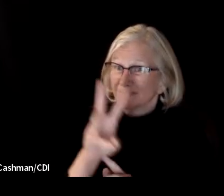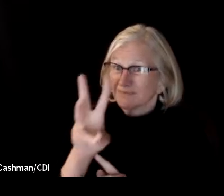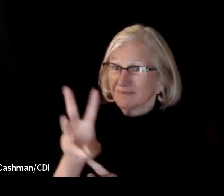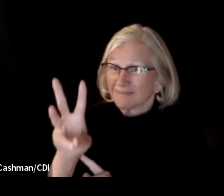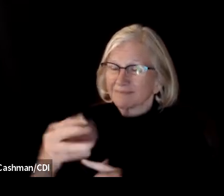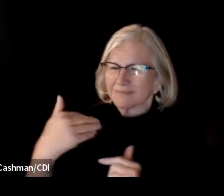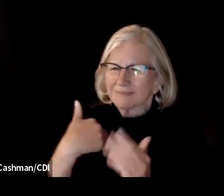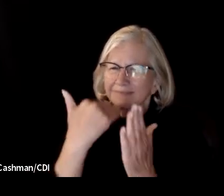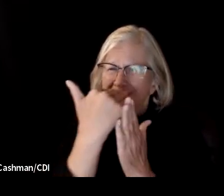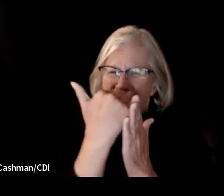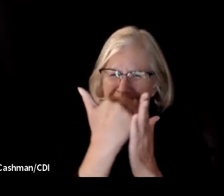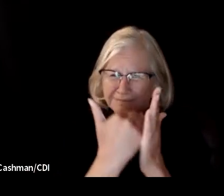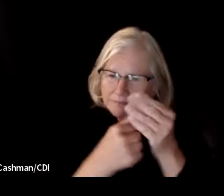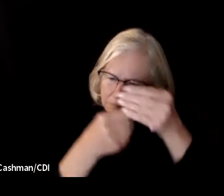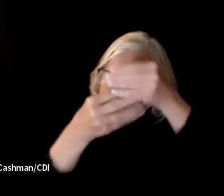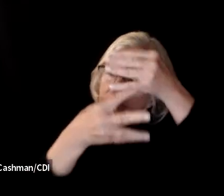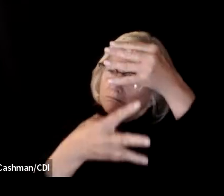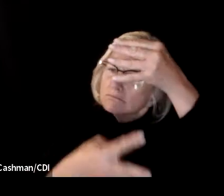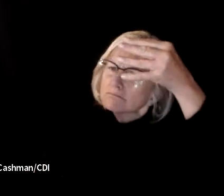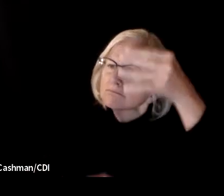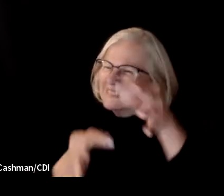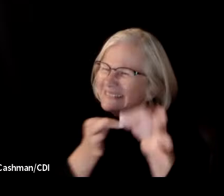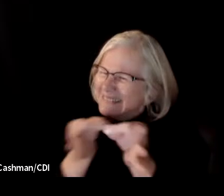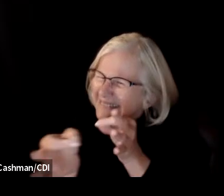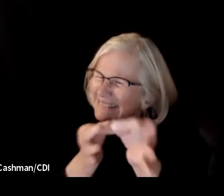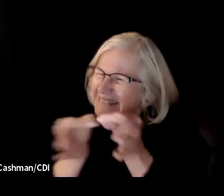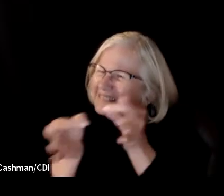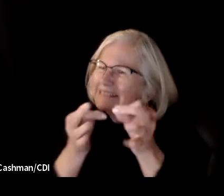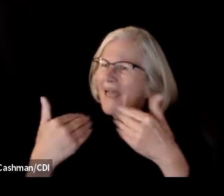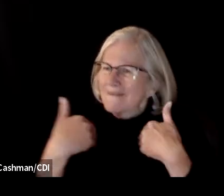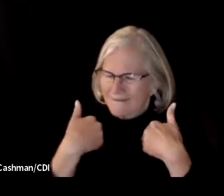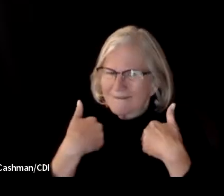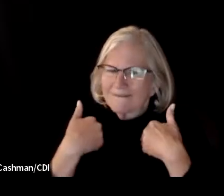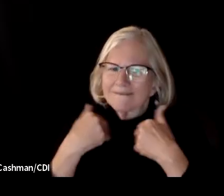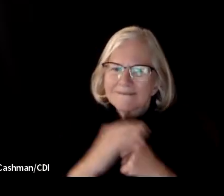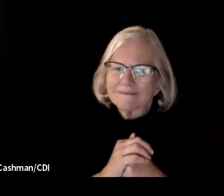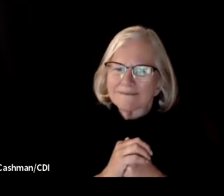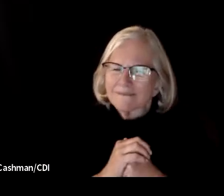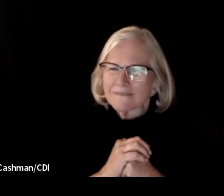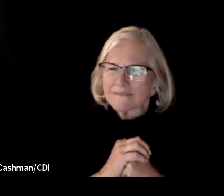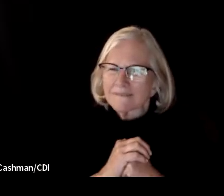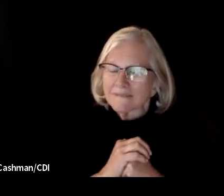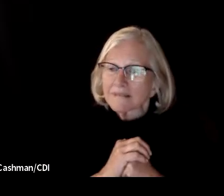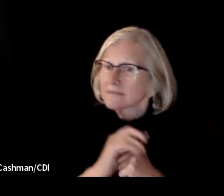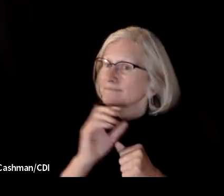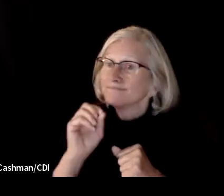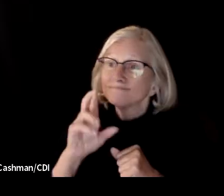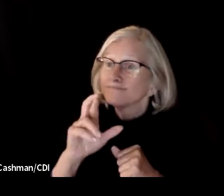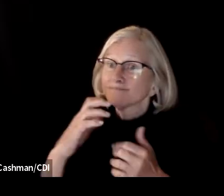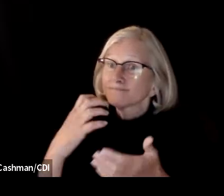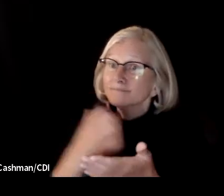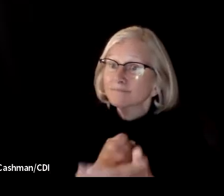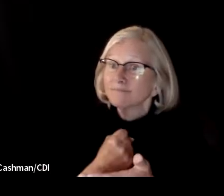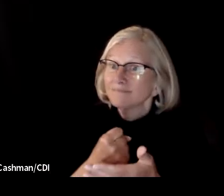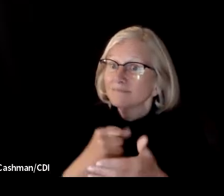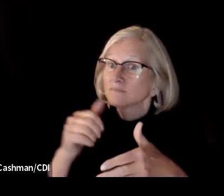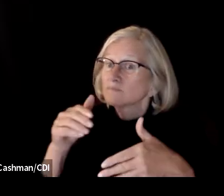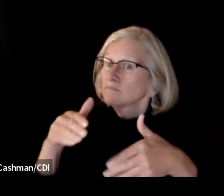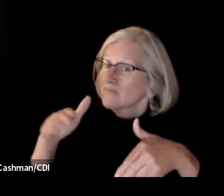vaccines. And of course, you can also make a COVID-19 vaccine appointment or walk in at many